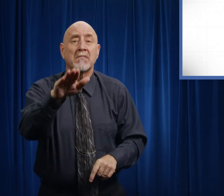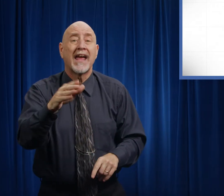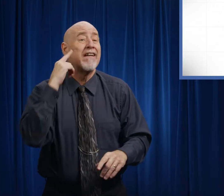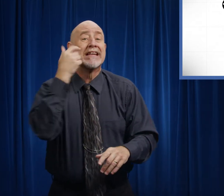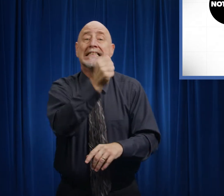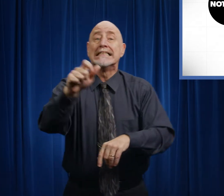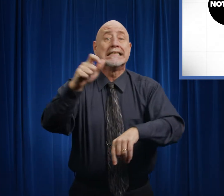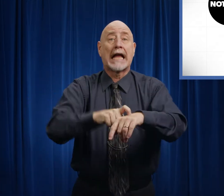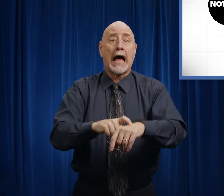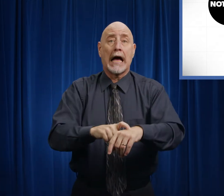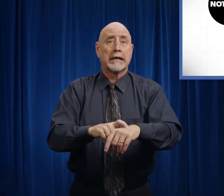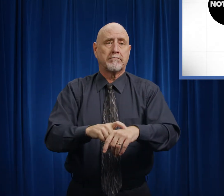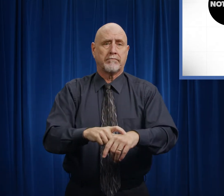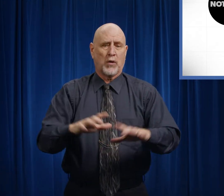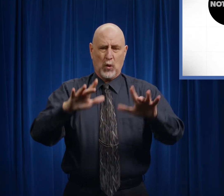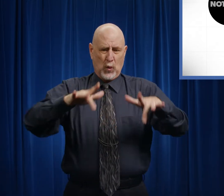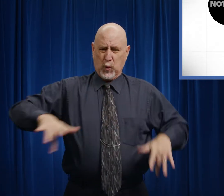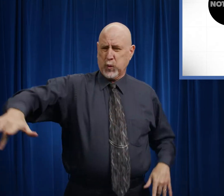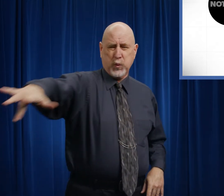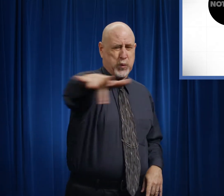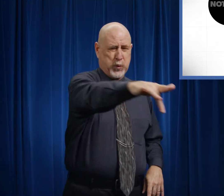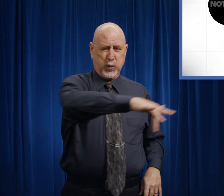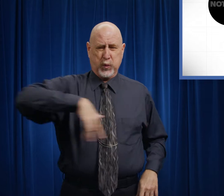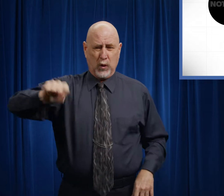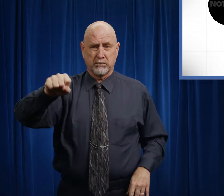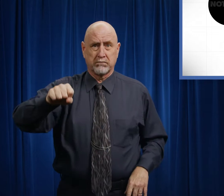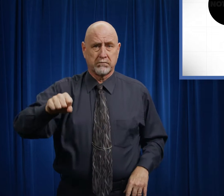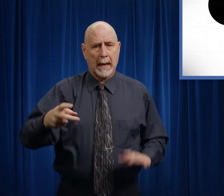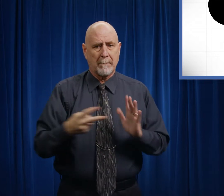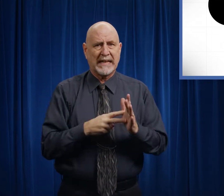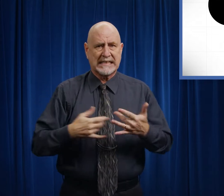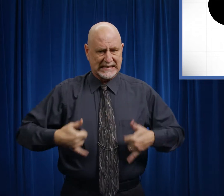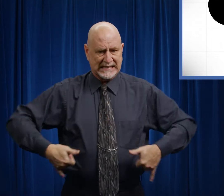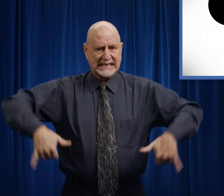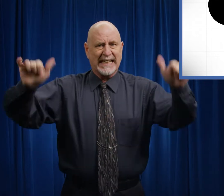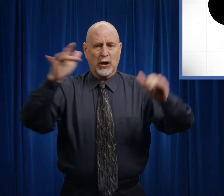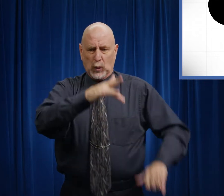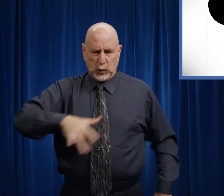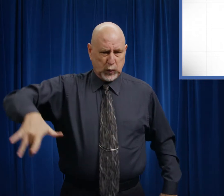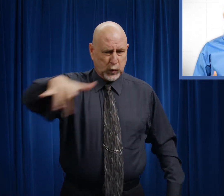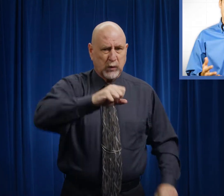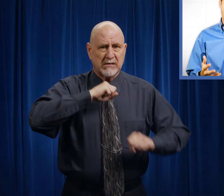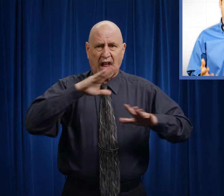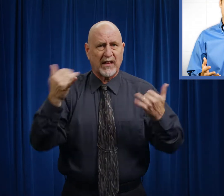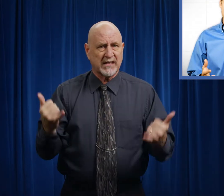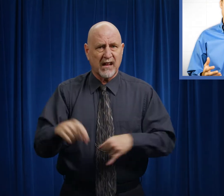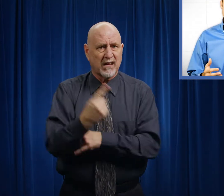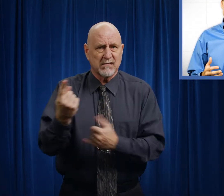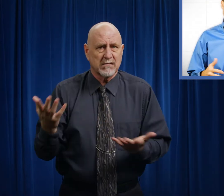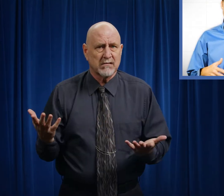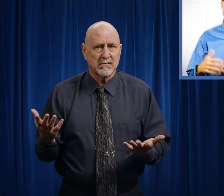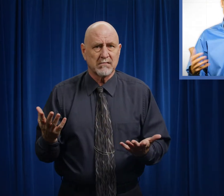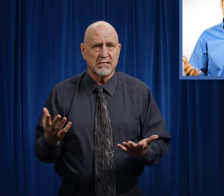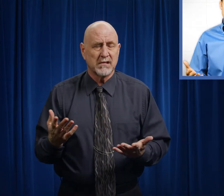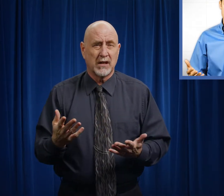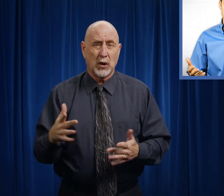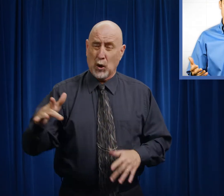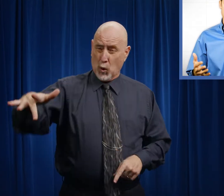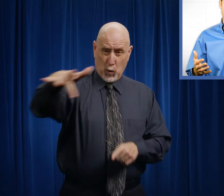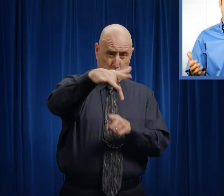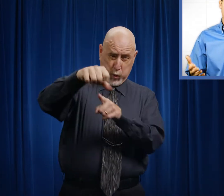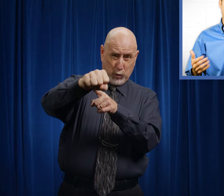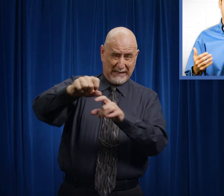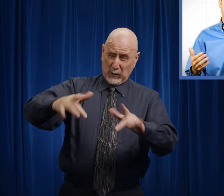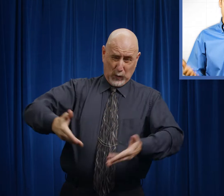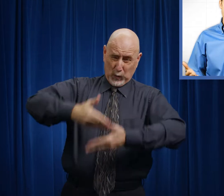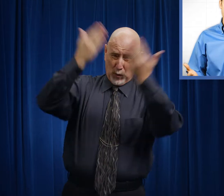were a time when there was nothing, that's exactly what we would have now? The idea that something popped into